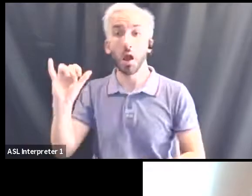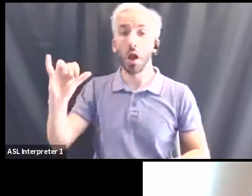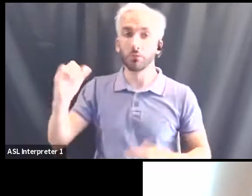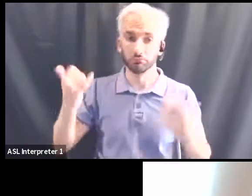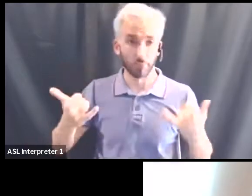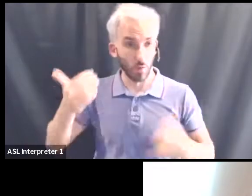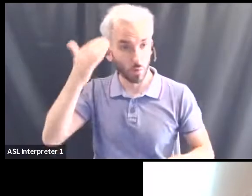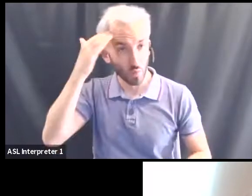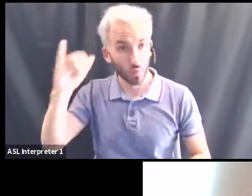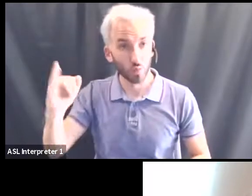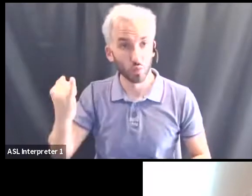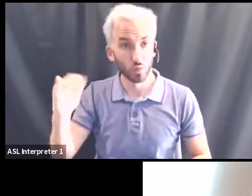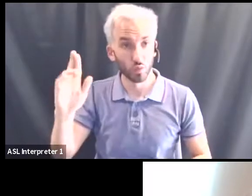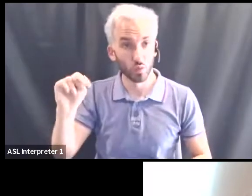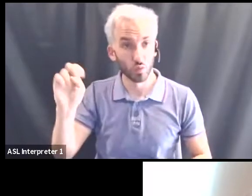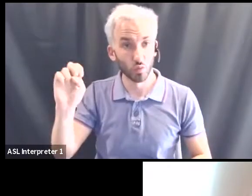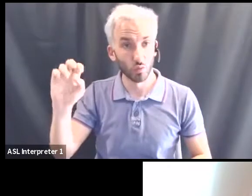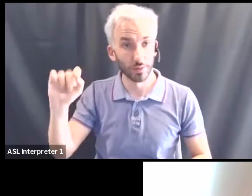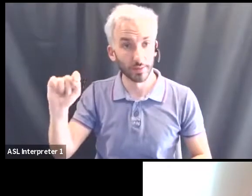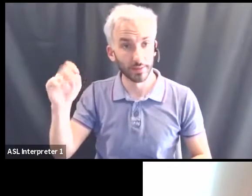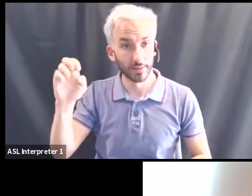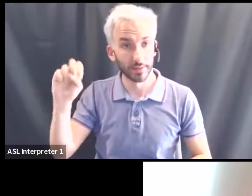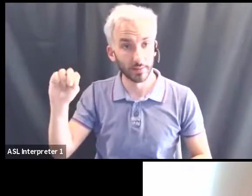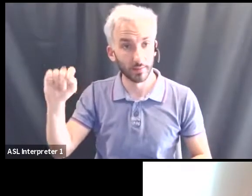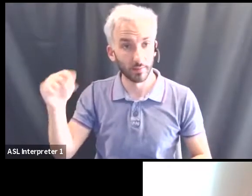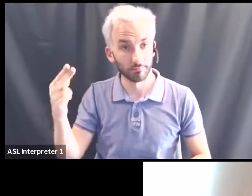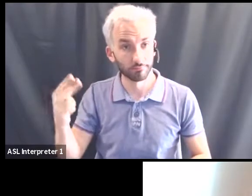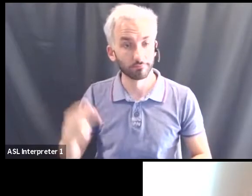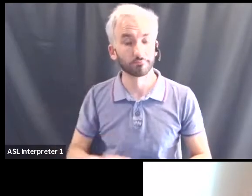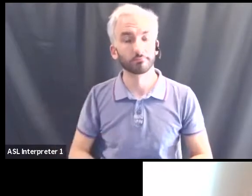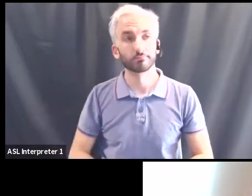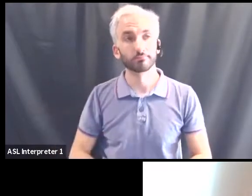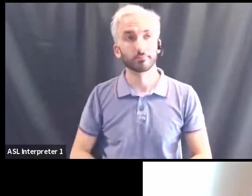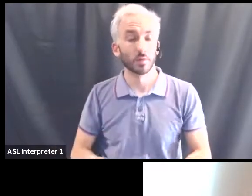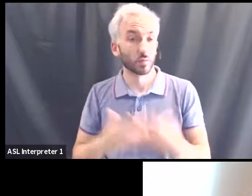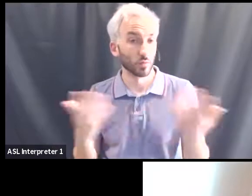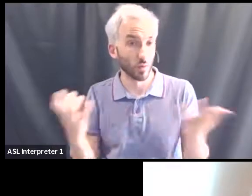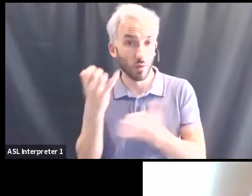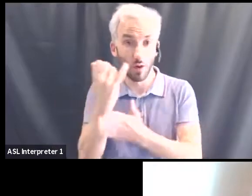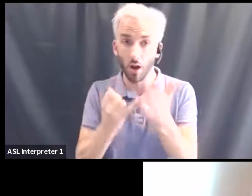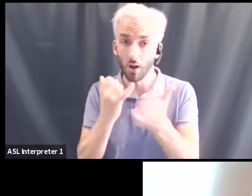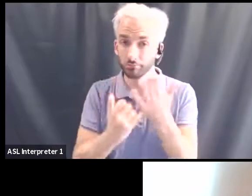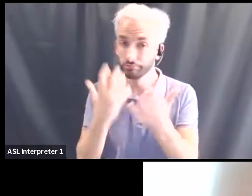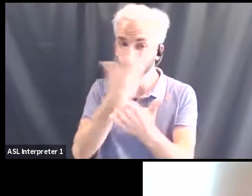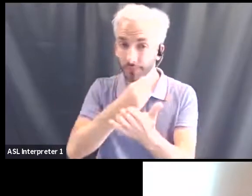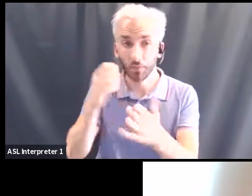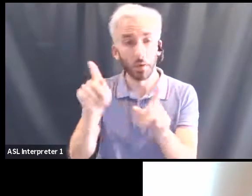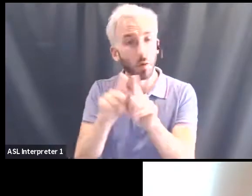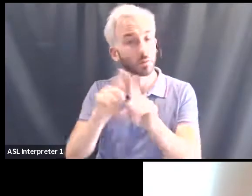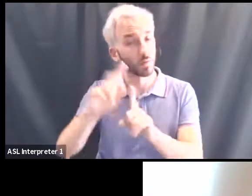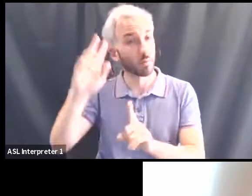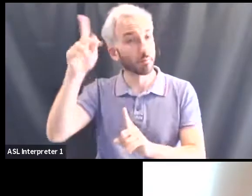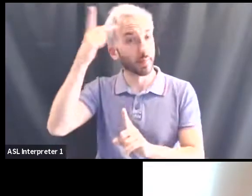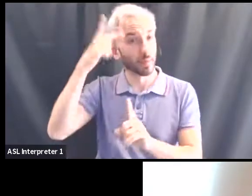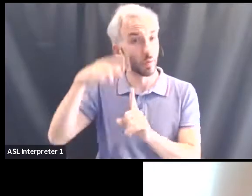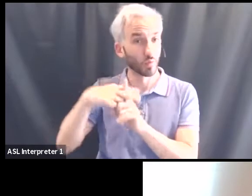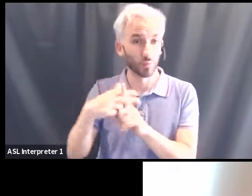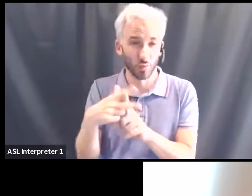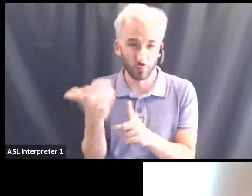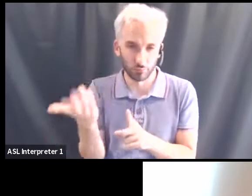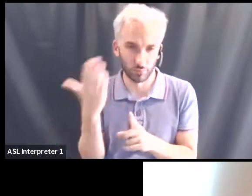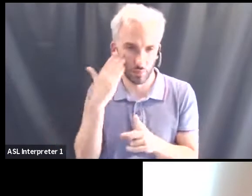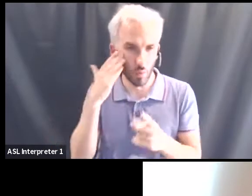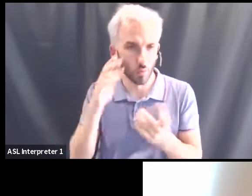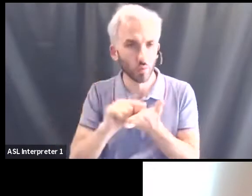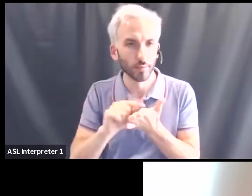stone for a lot of people to get engaged in those matters, but also it's a political tool. I mean, you can look at the really obvious like political cartoons, but people